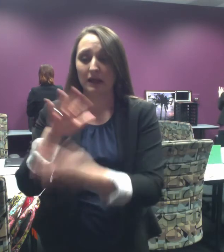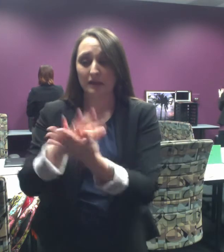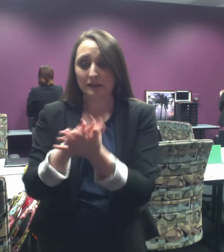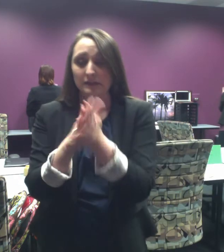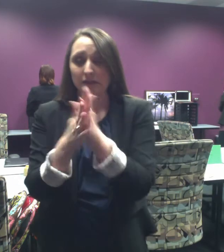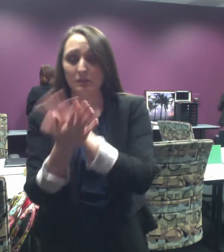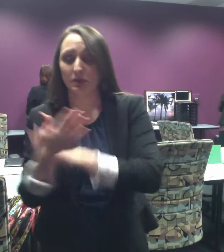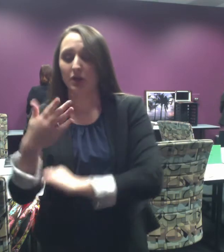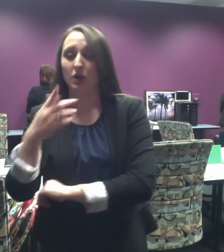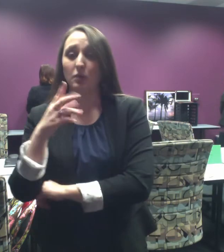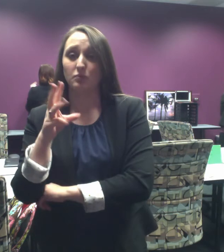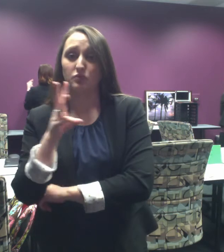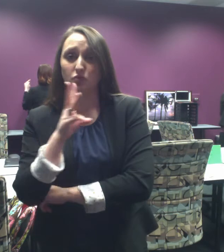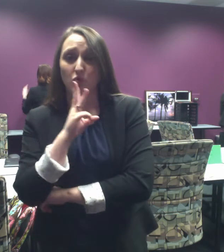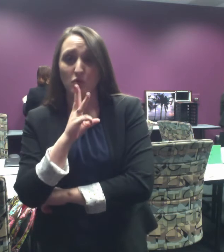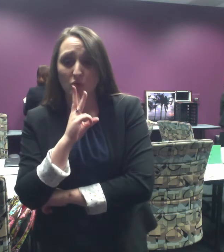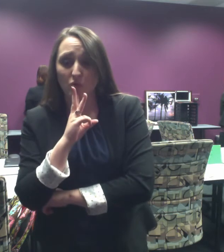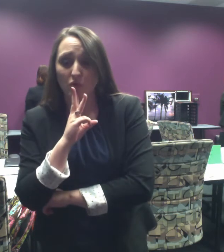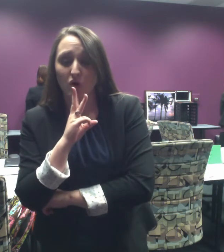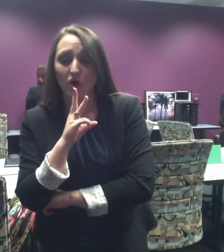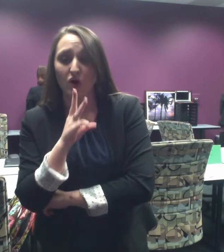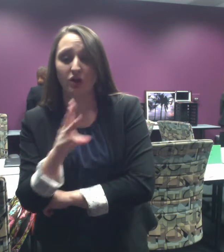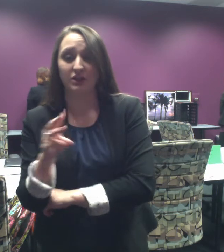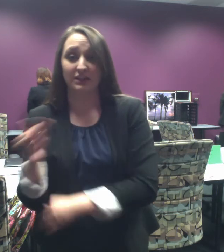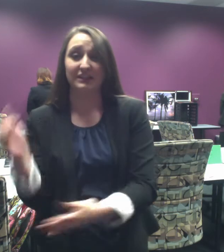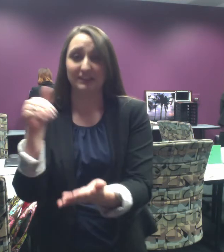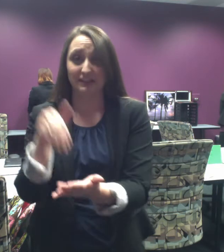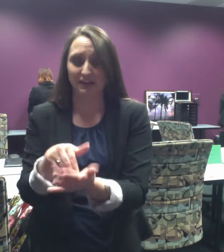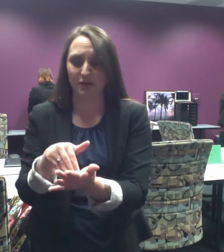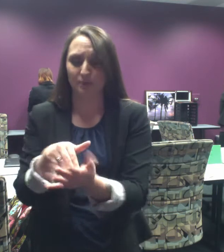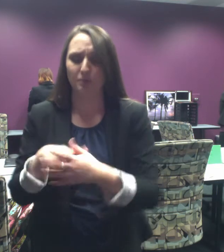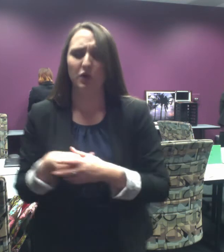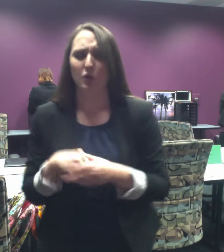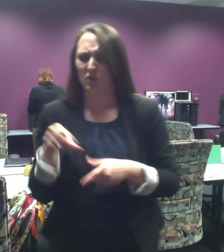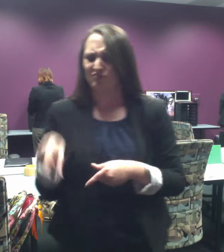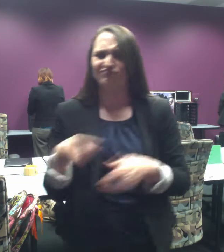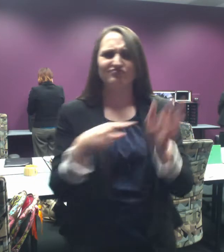Anybody think they can give a good example of condensation?